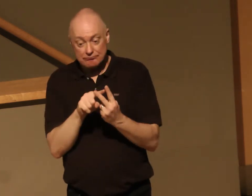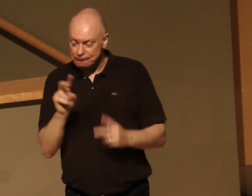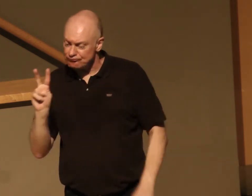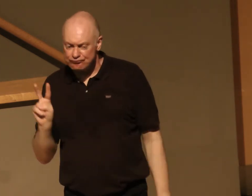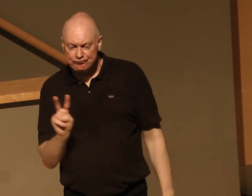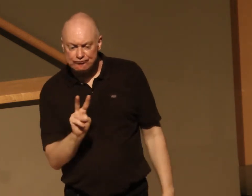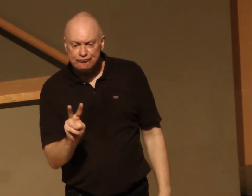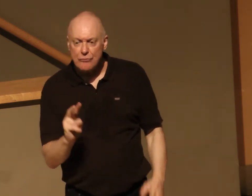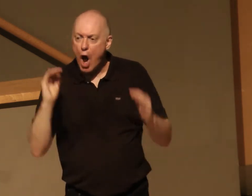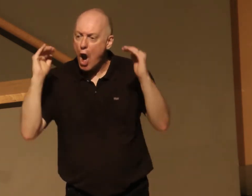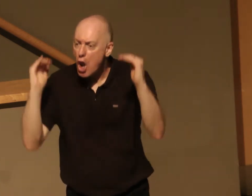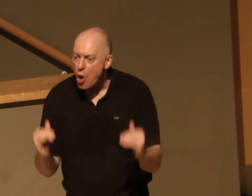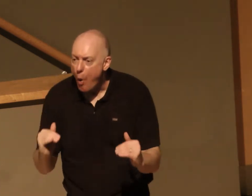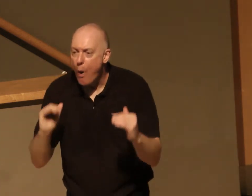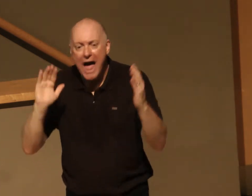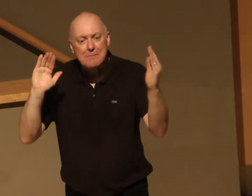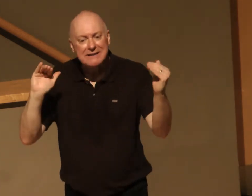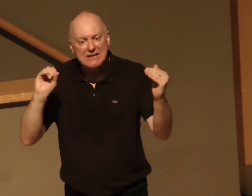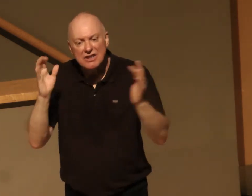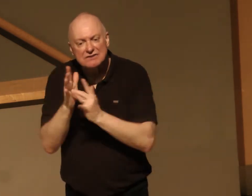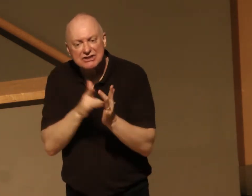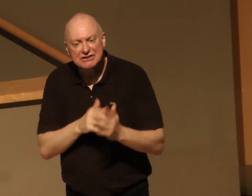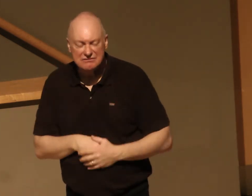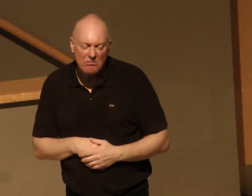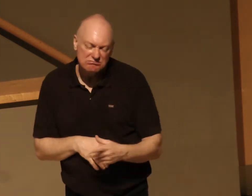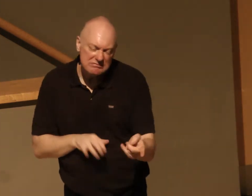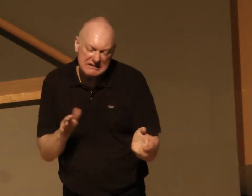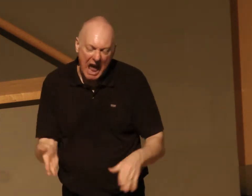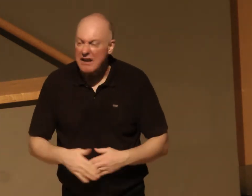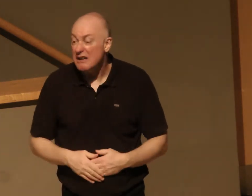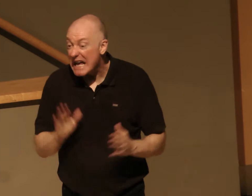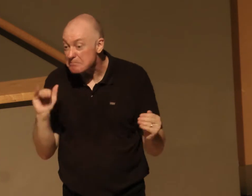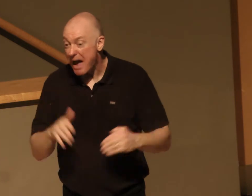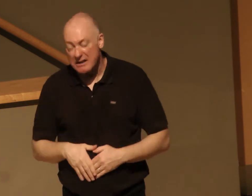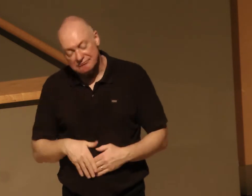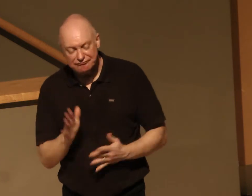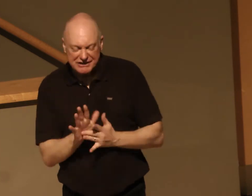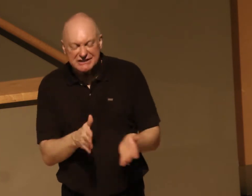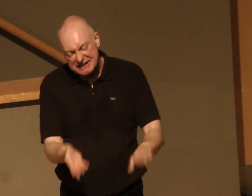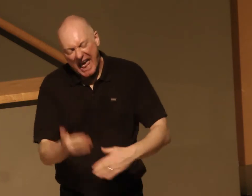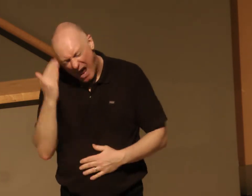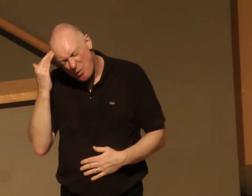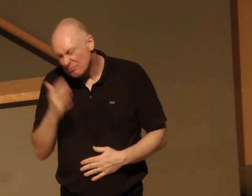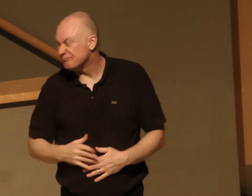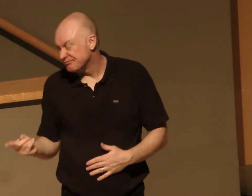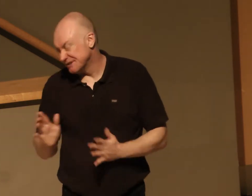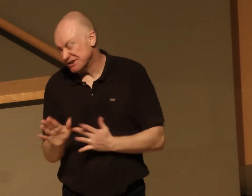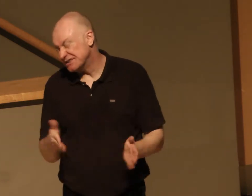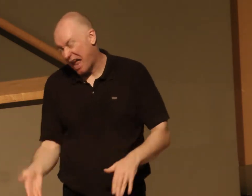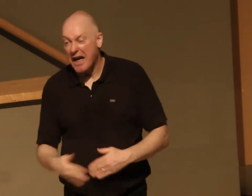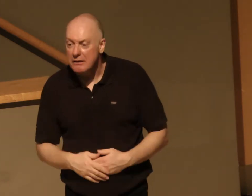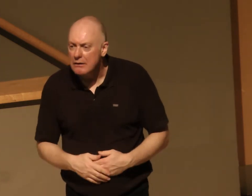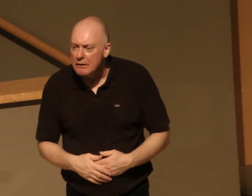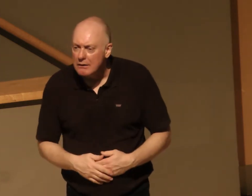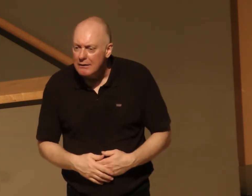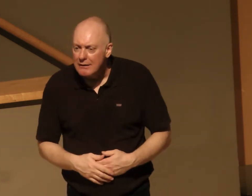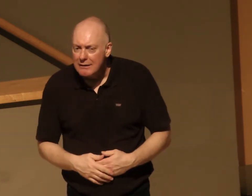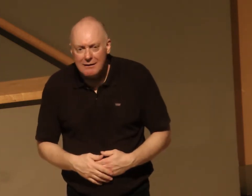of very low expectations of Jesus Christ. They're expecting Him to be dead. And so many in this room